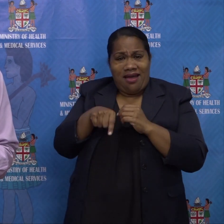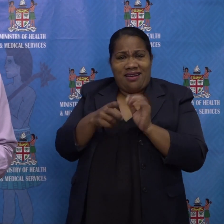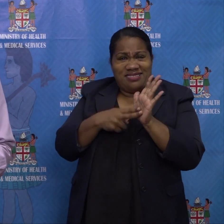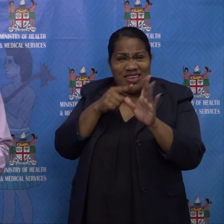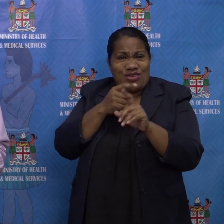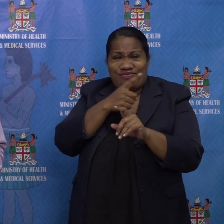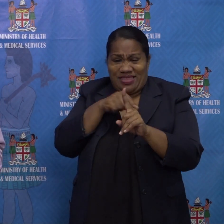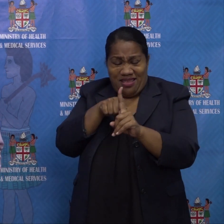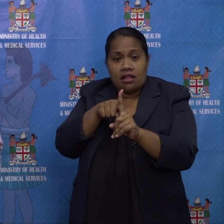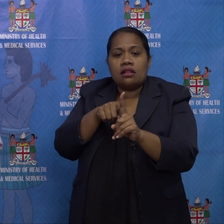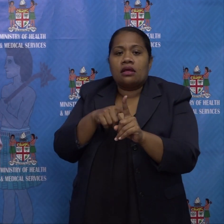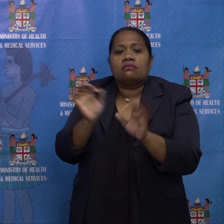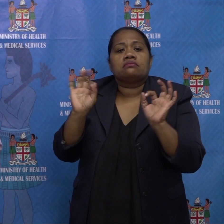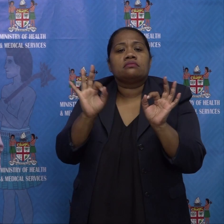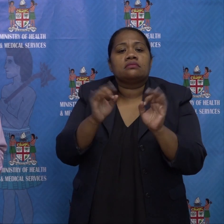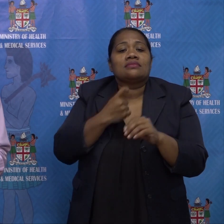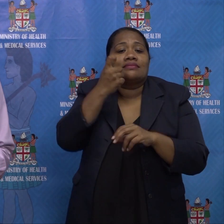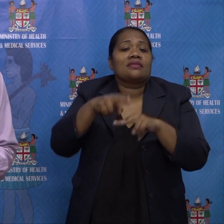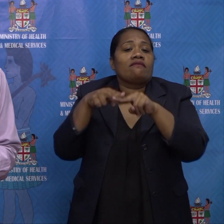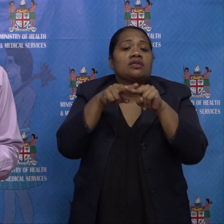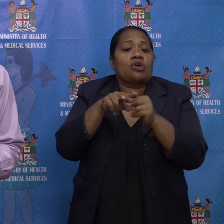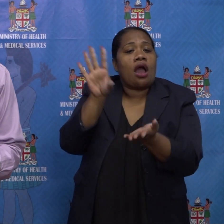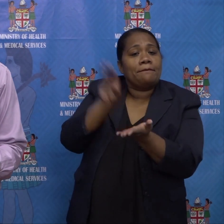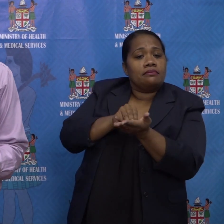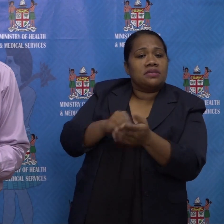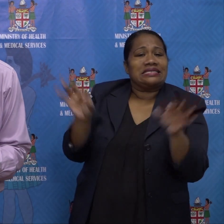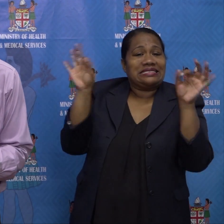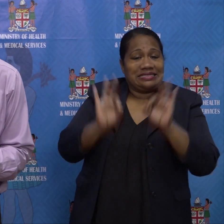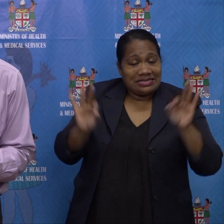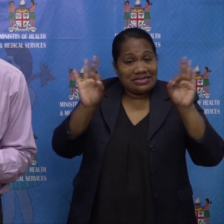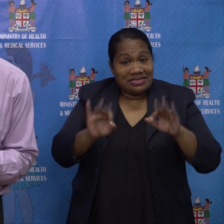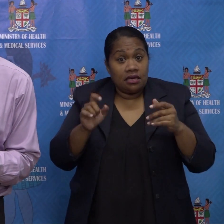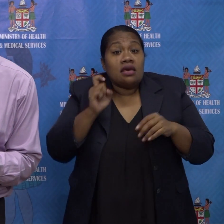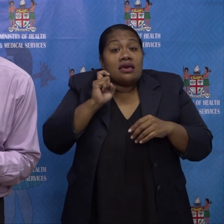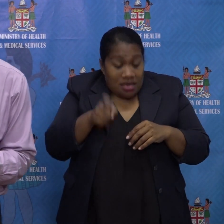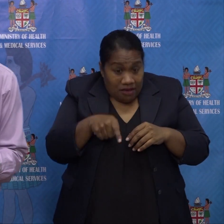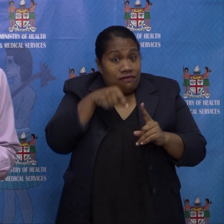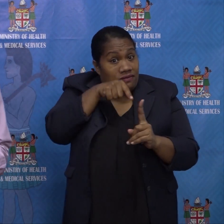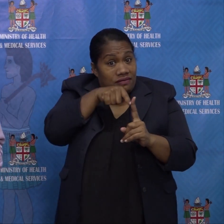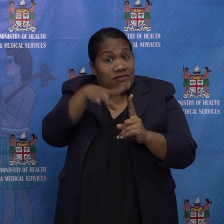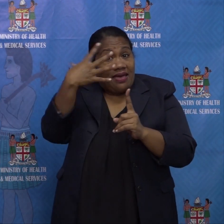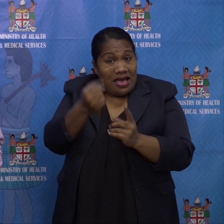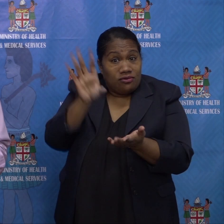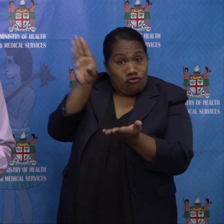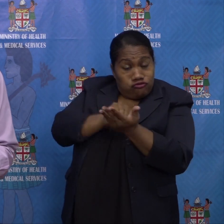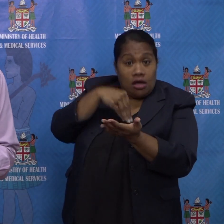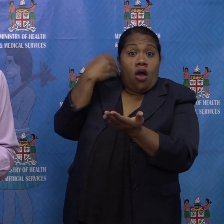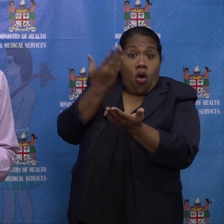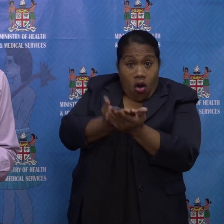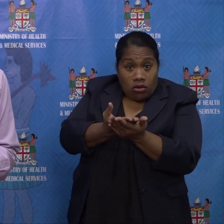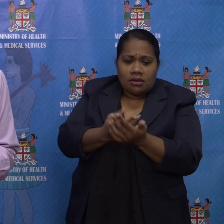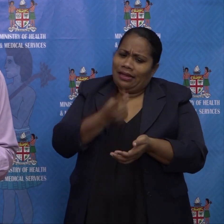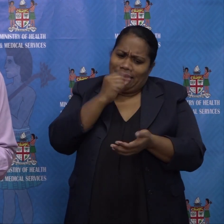we are relying entirely on our traditional contact tracing methods. If she had a Care Fiji app and had kept it on, this could